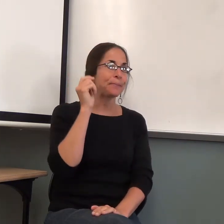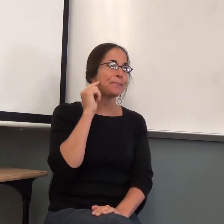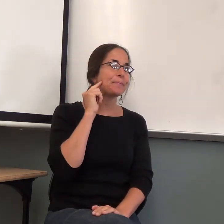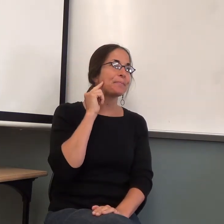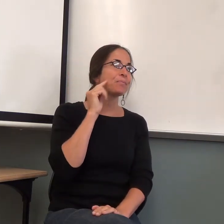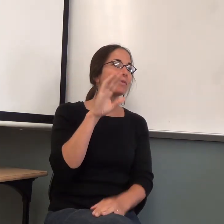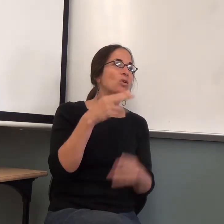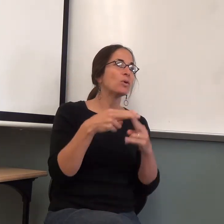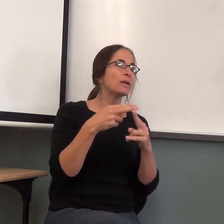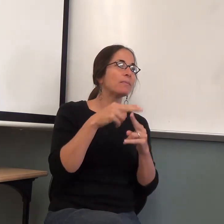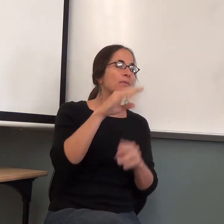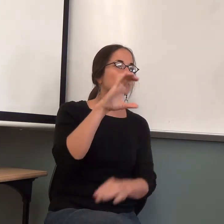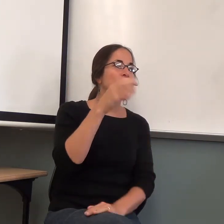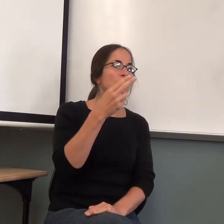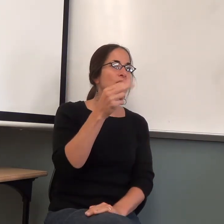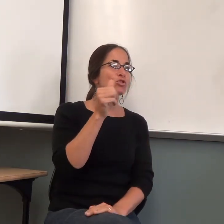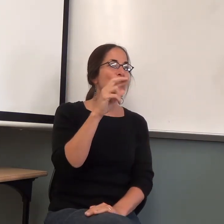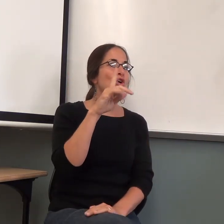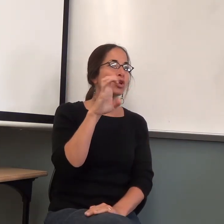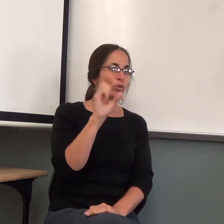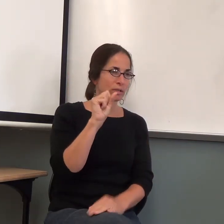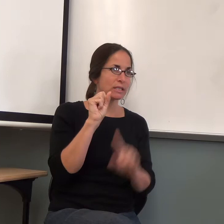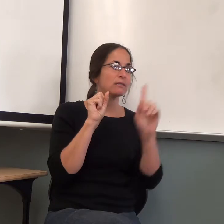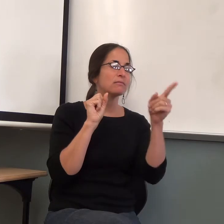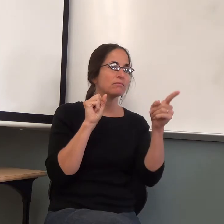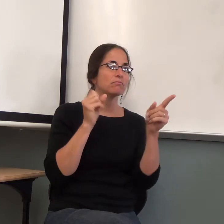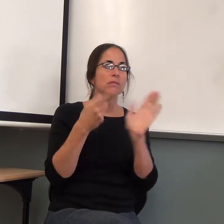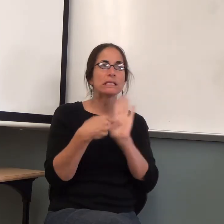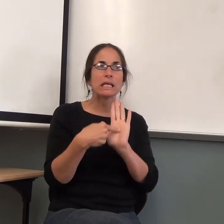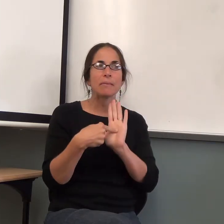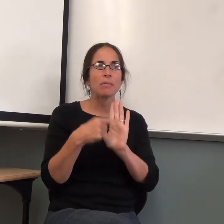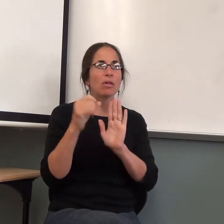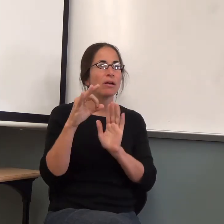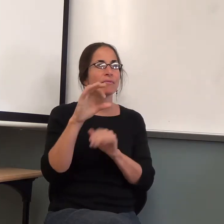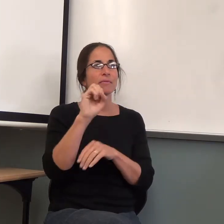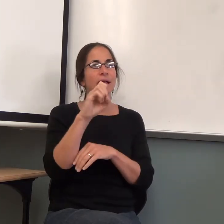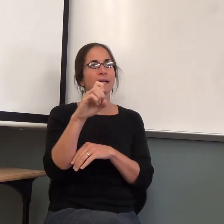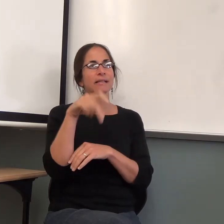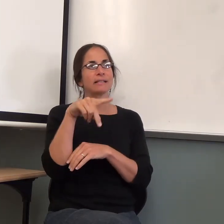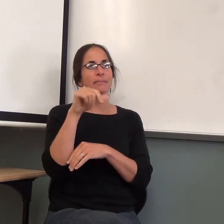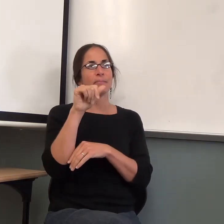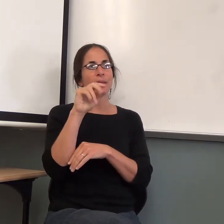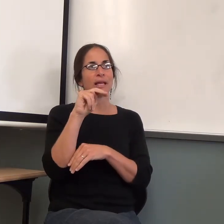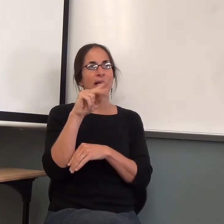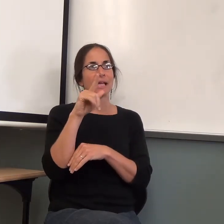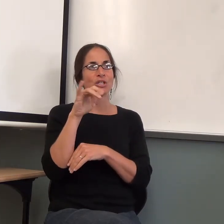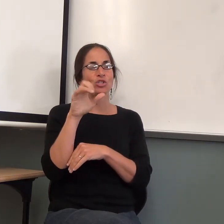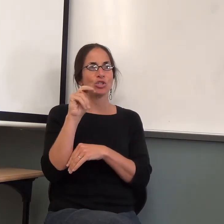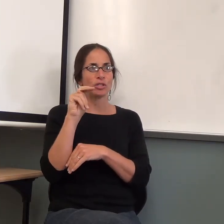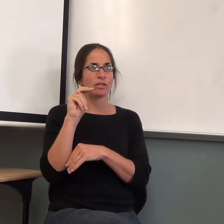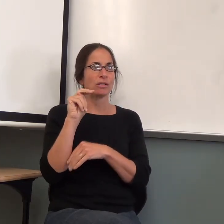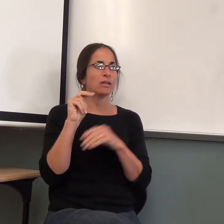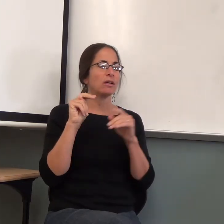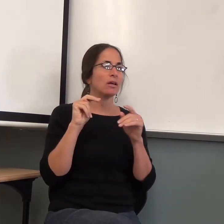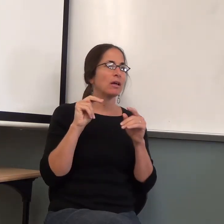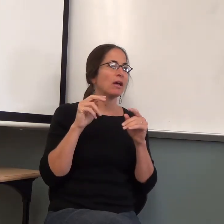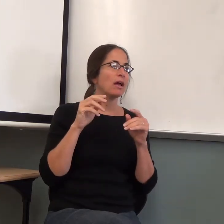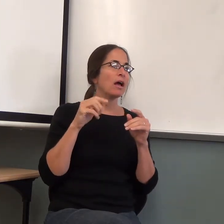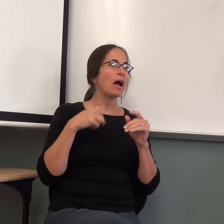name? Charles. Charles. Charles, tell me what. Give me an example of an explanation. I'm trying to give you an explanation of why